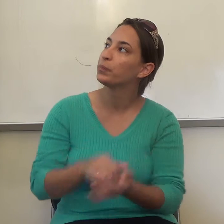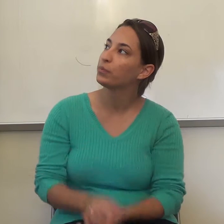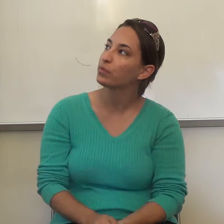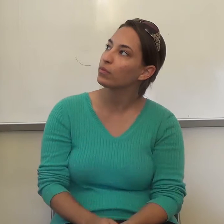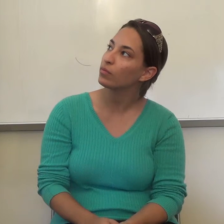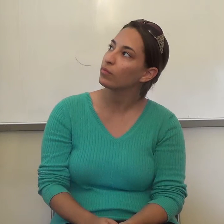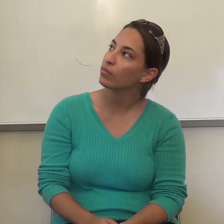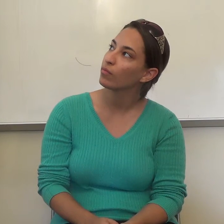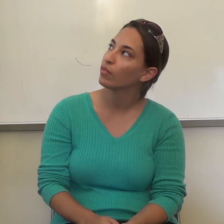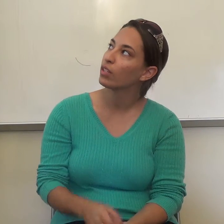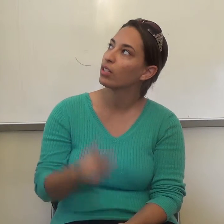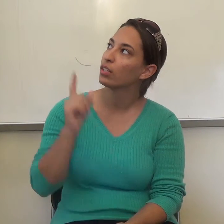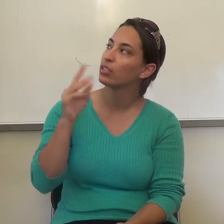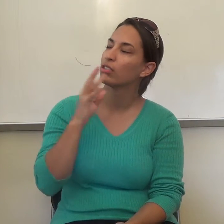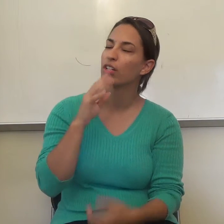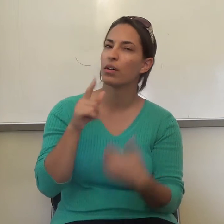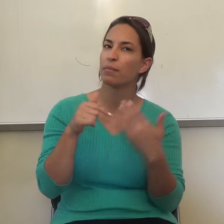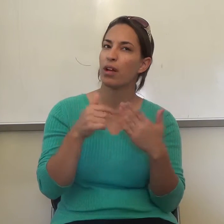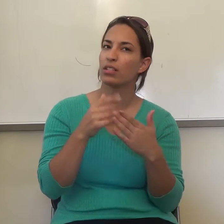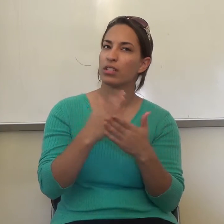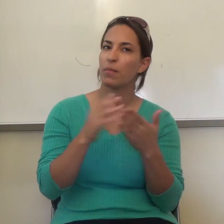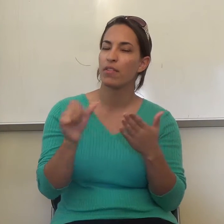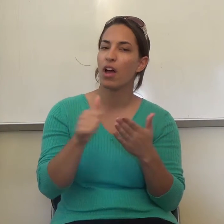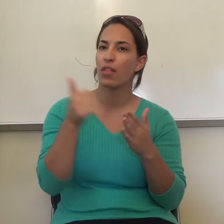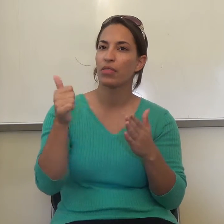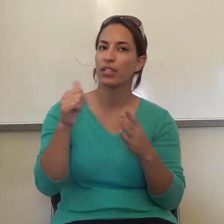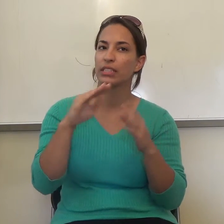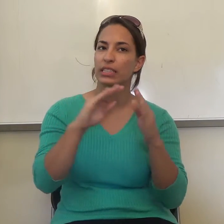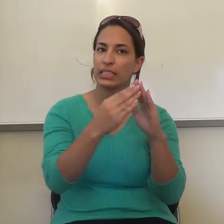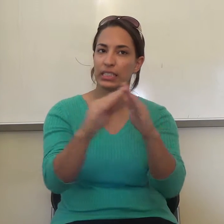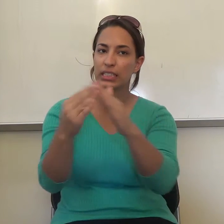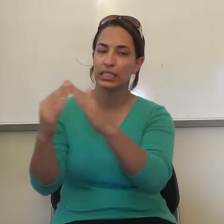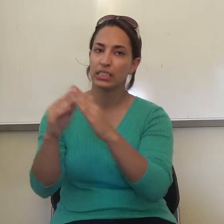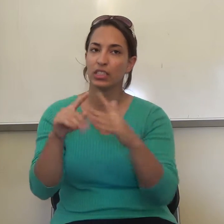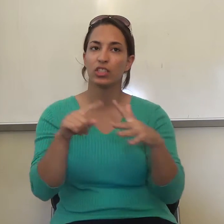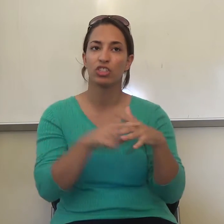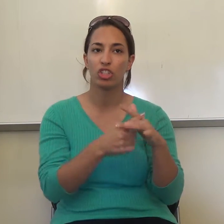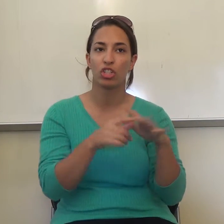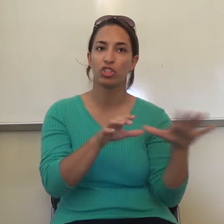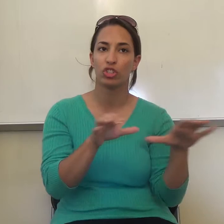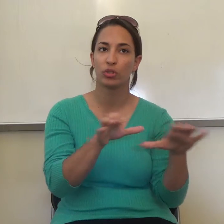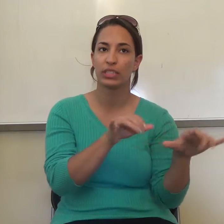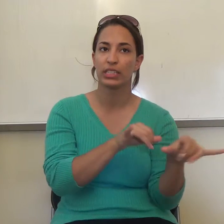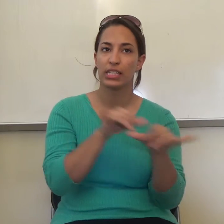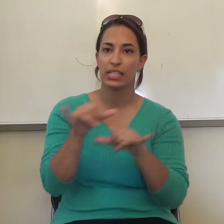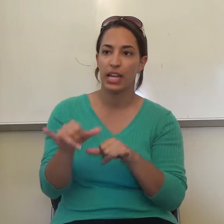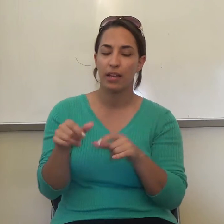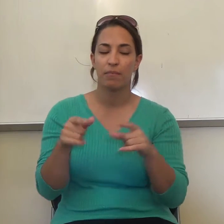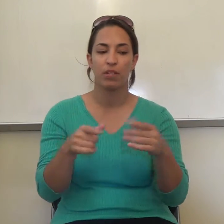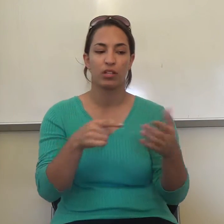cities that started filing lawsuits on the gun manufacturers. And here's a